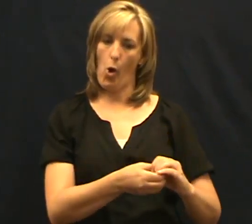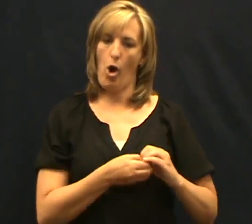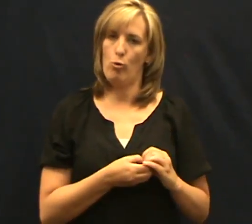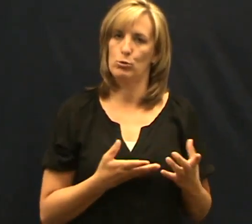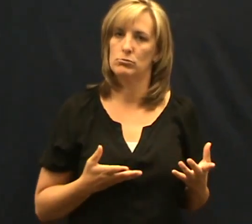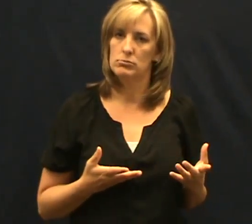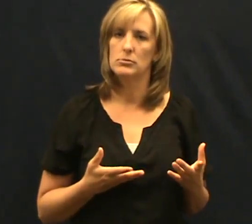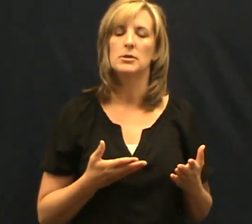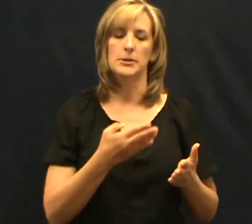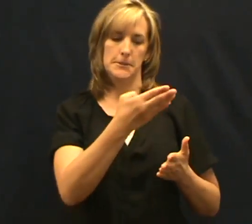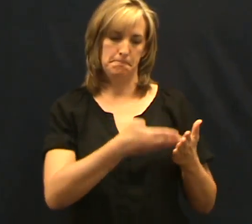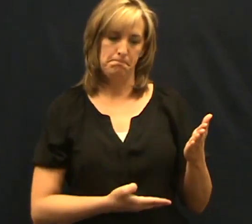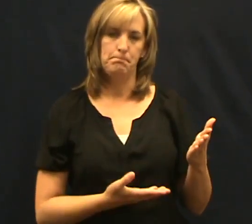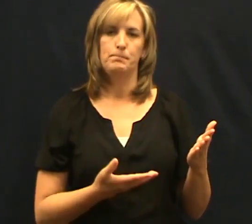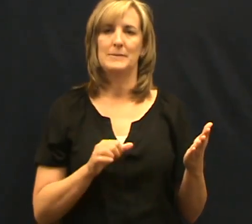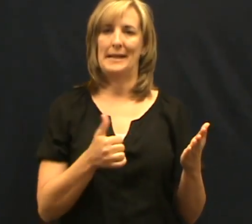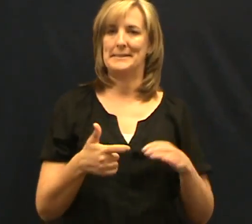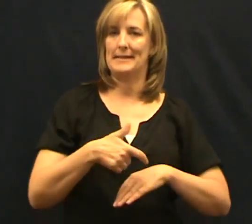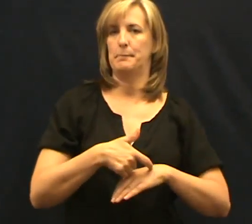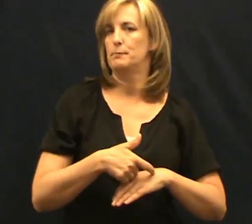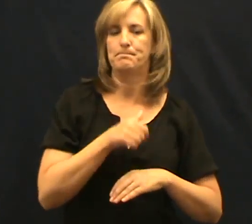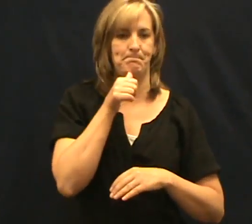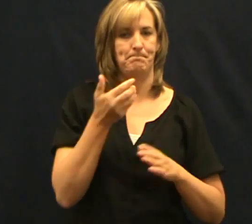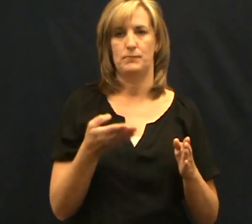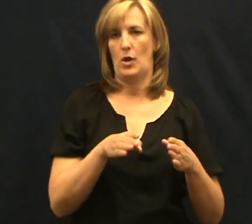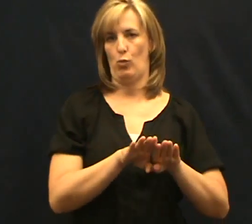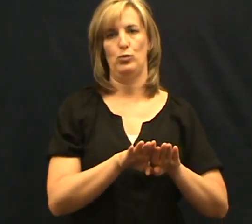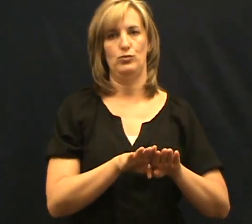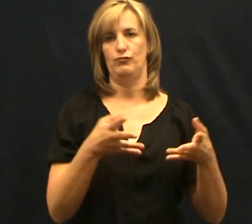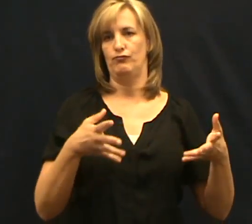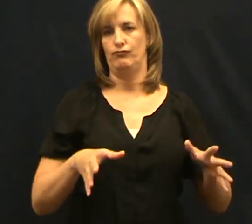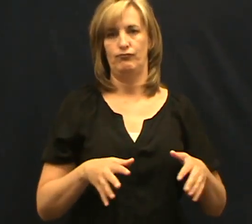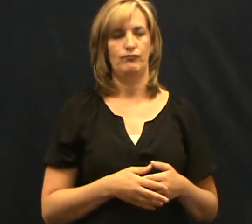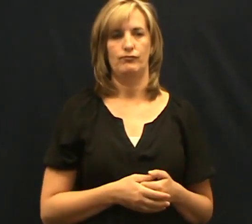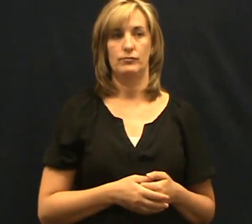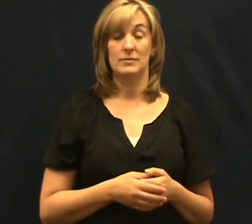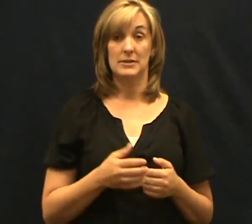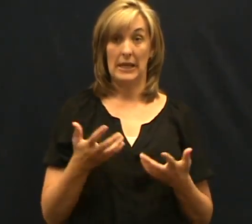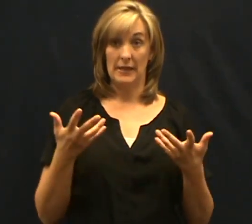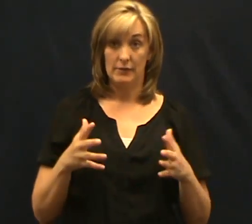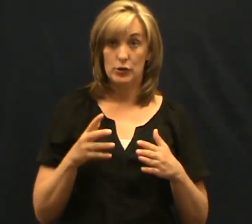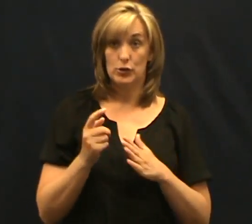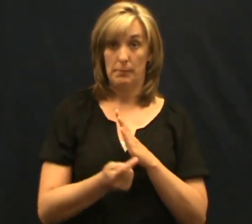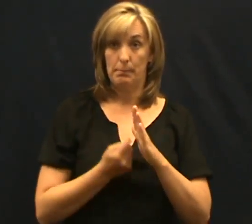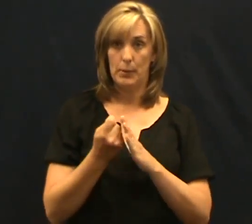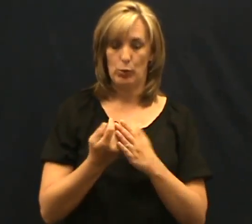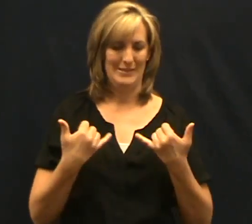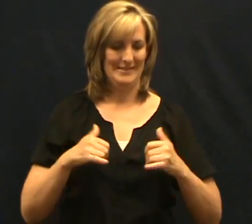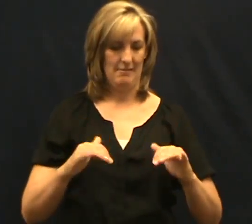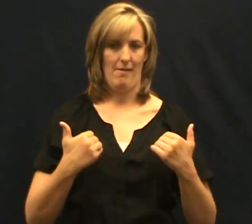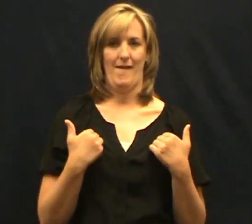at any point in time. So they do not get closed out, because at the end of the period, you've still got all your assets, you still owe all